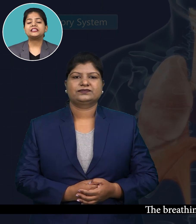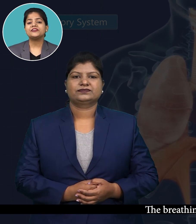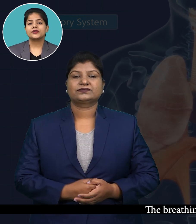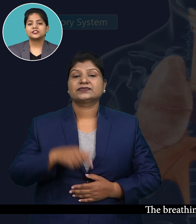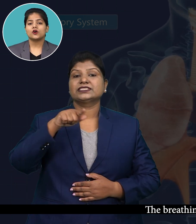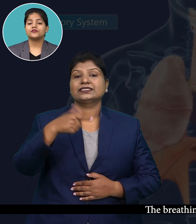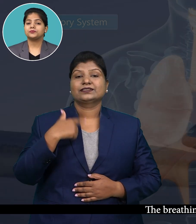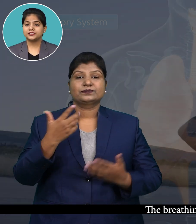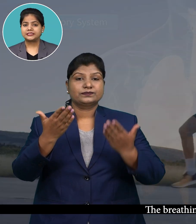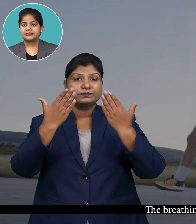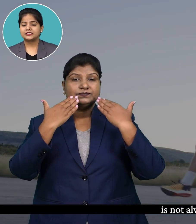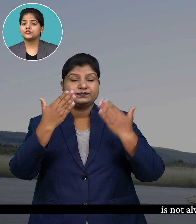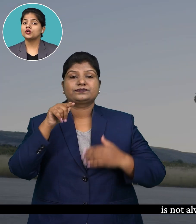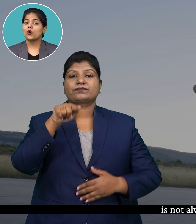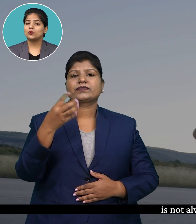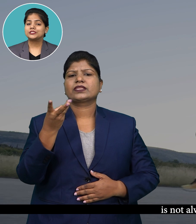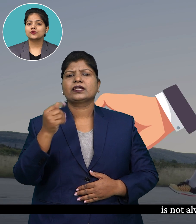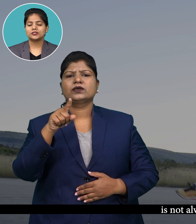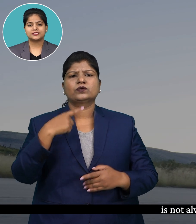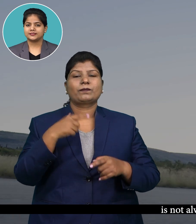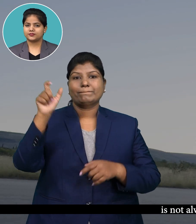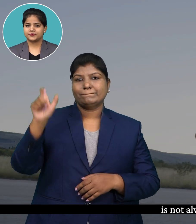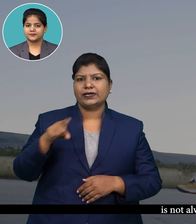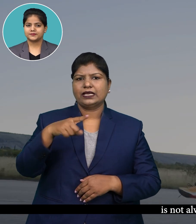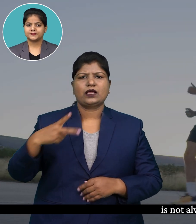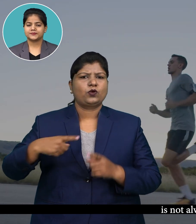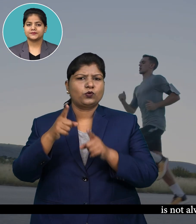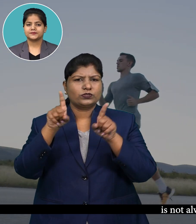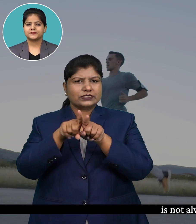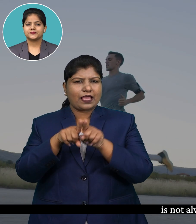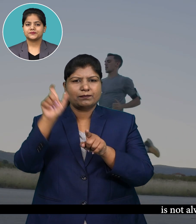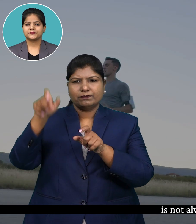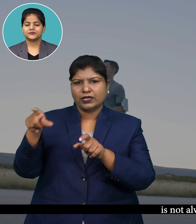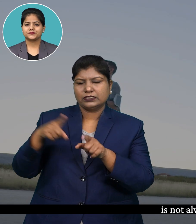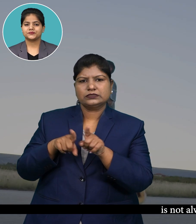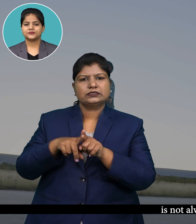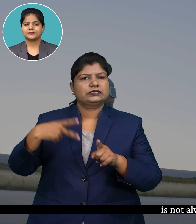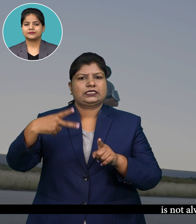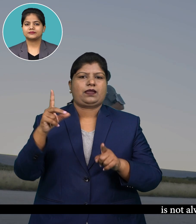The breathing rate of a person is not always constant.